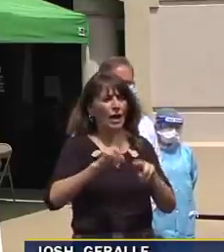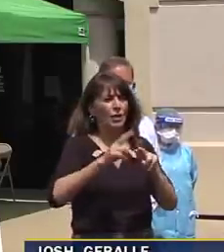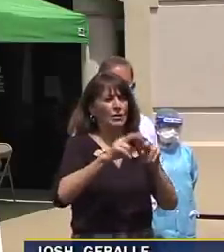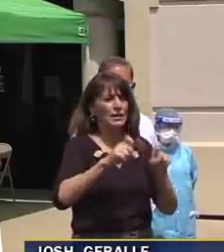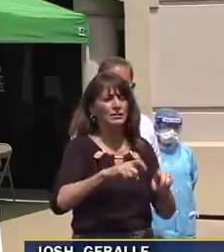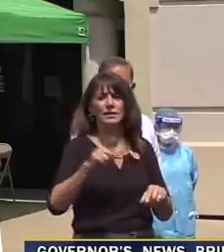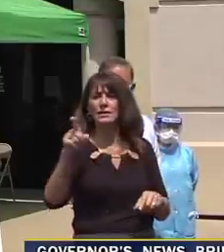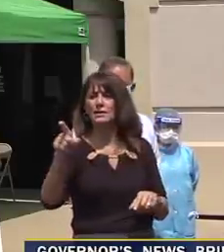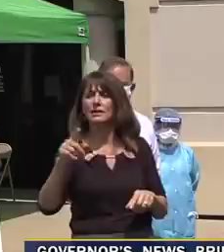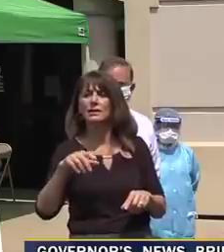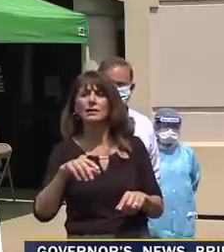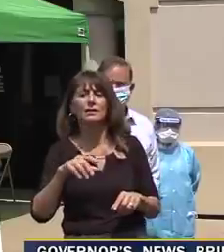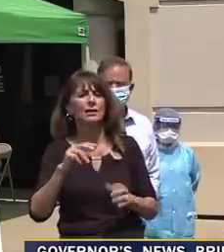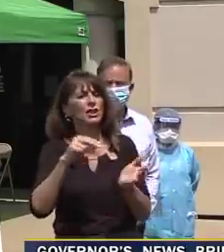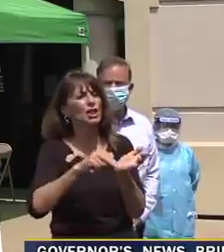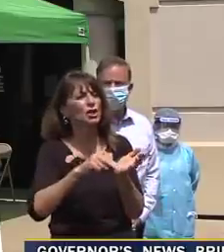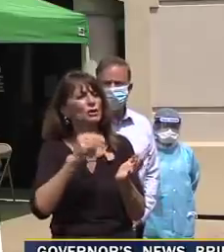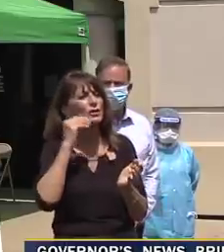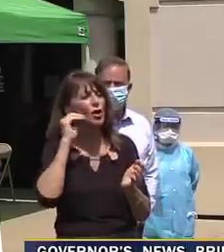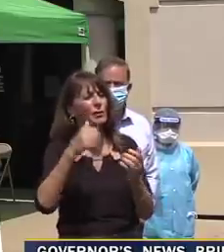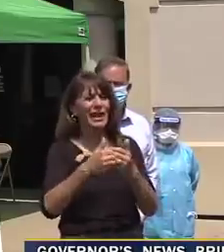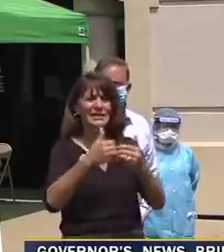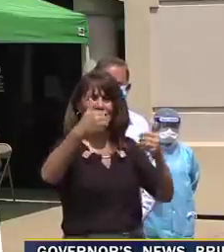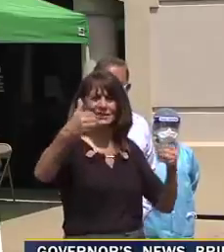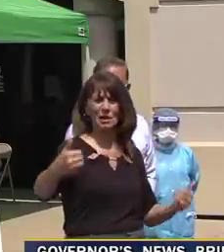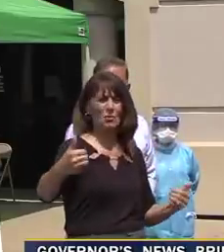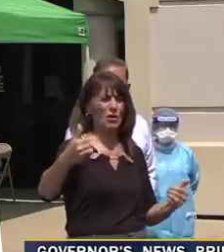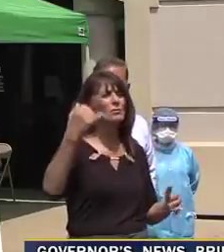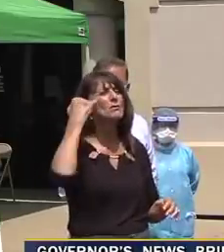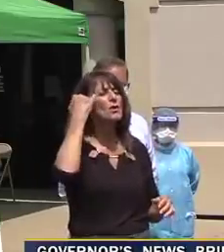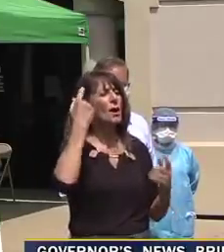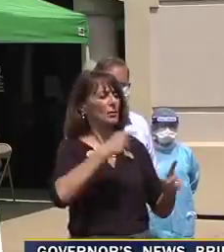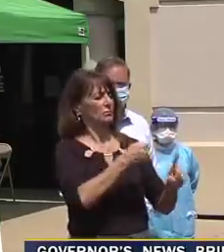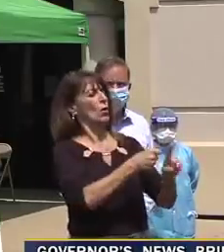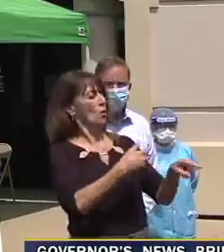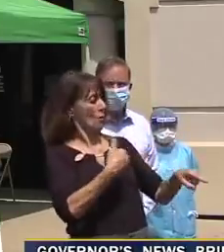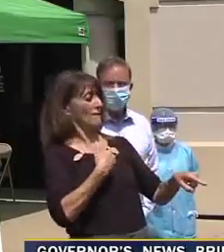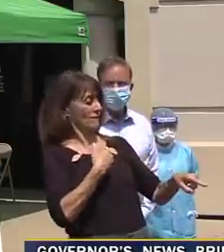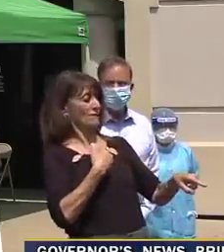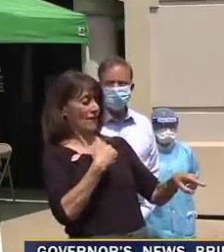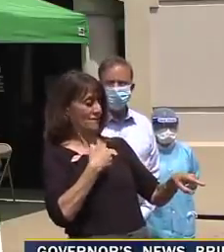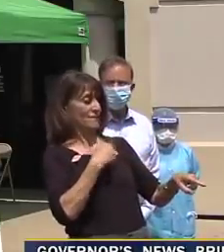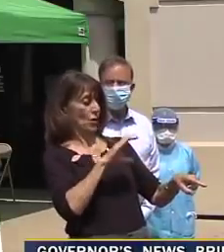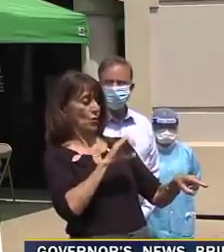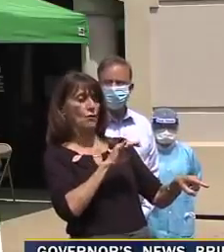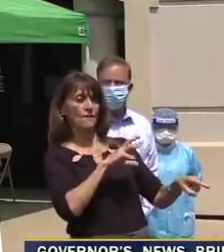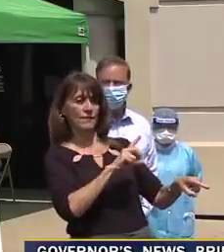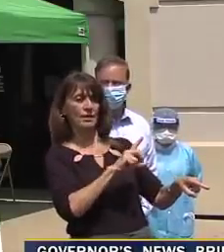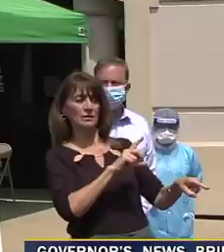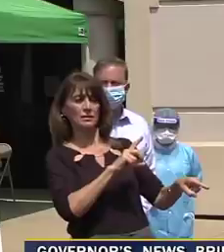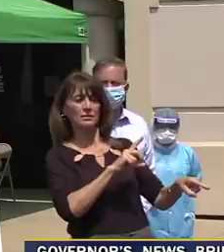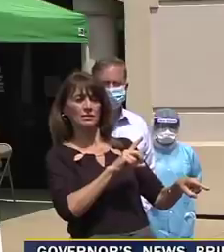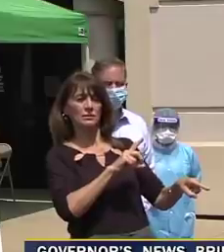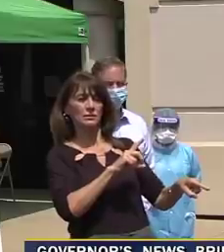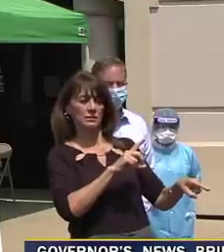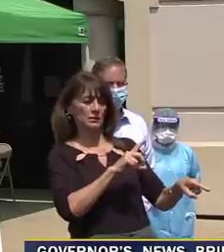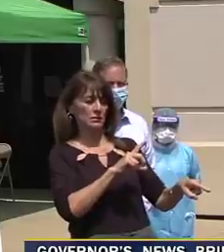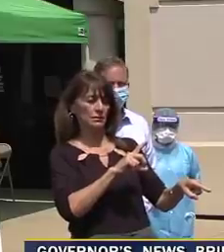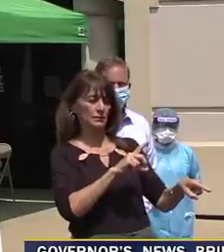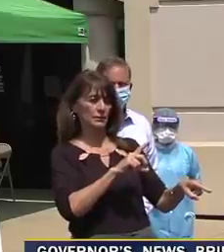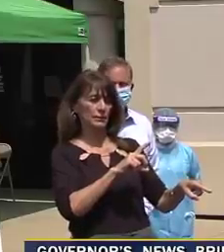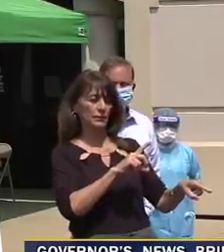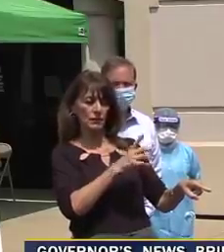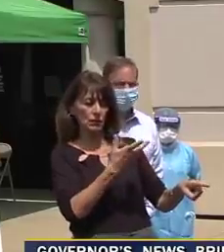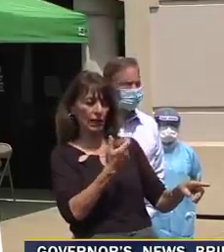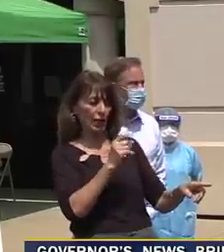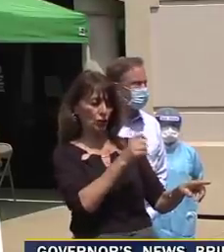the nursing homes have the ability to separate them? If someone is tested positive, I know that was an issue early on. I mean,